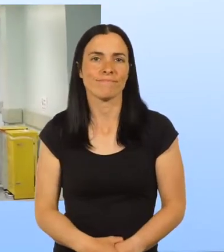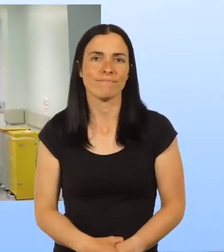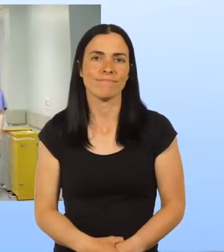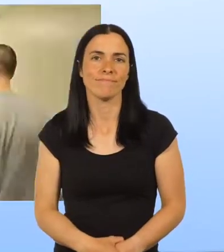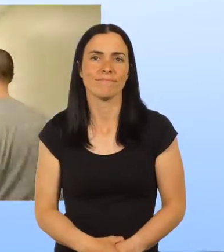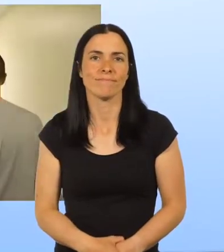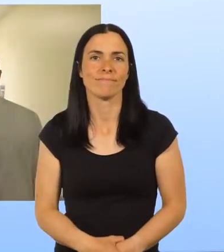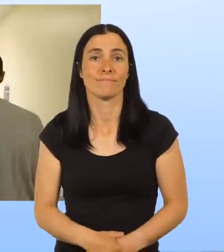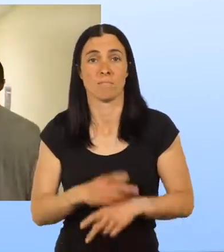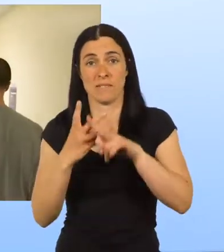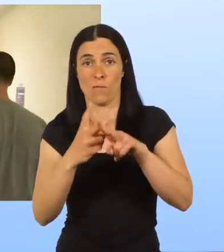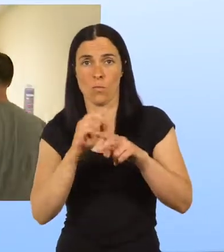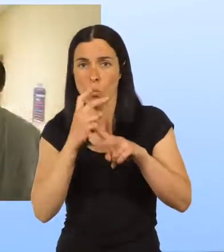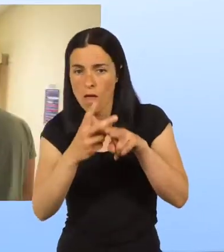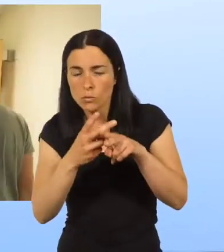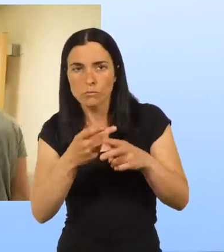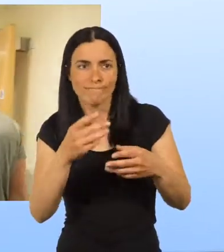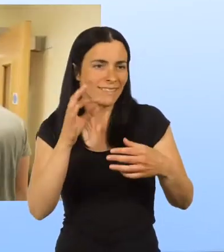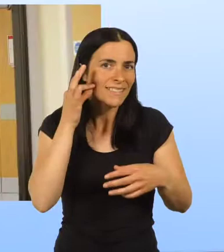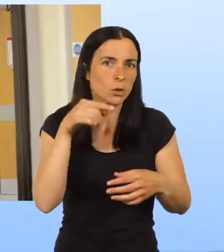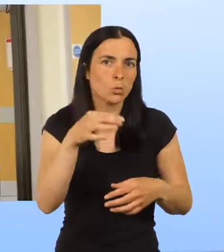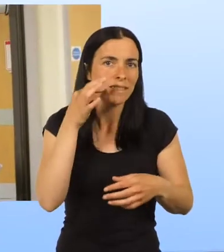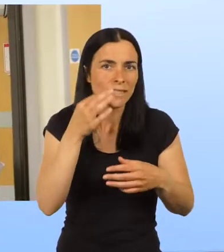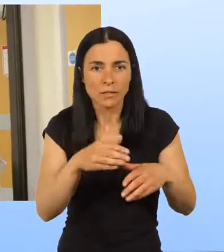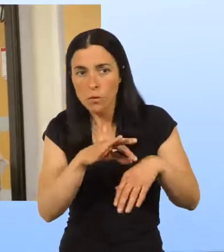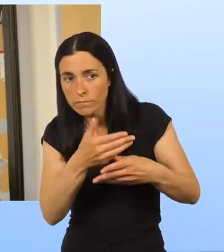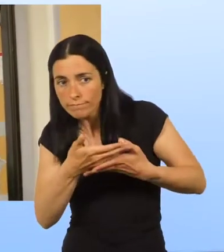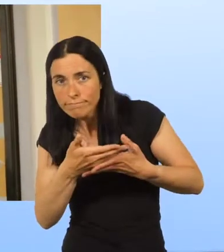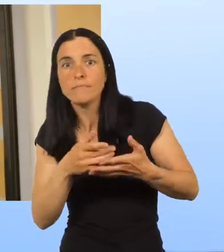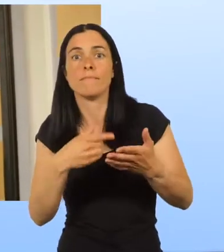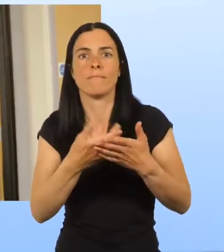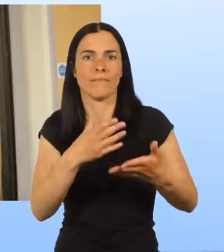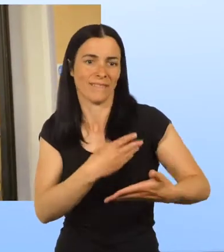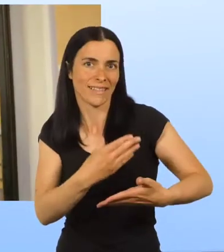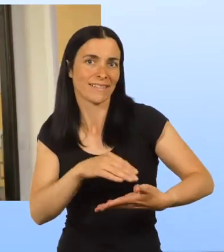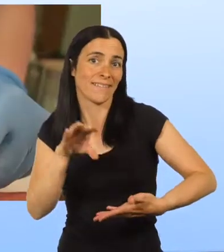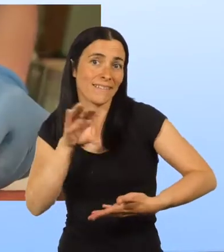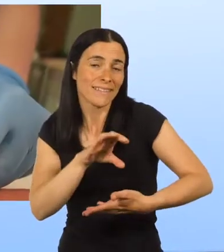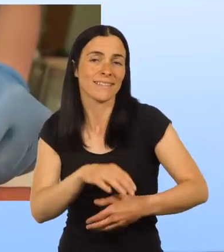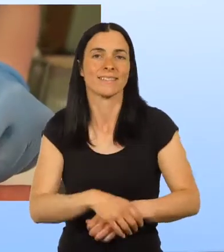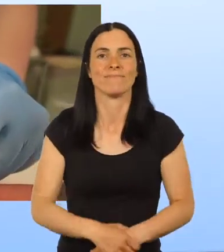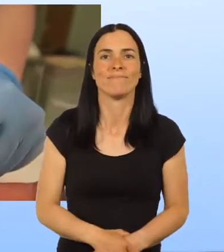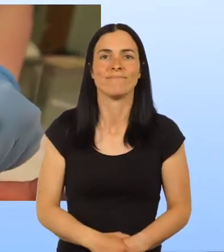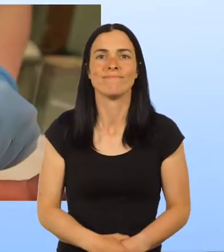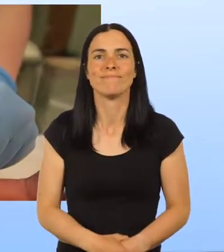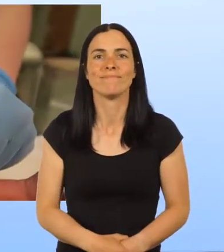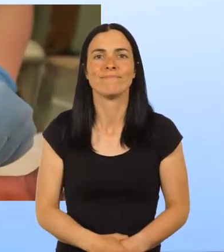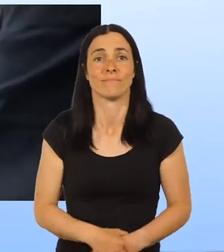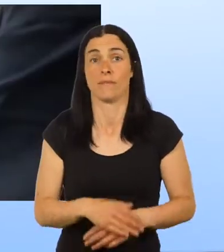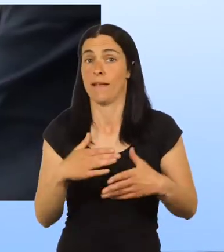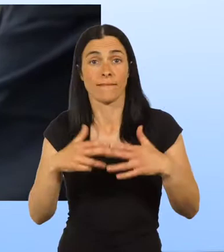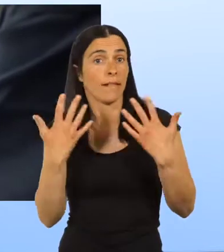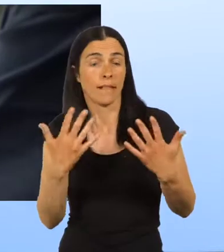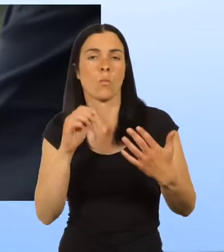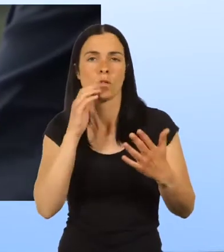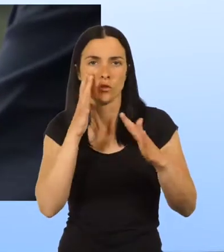partner. The midwife looking after you will help you with skin-to-skin contact and feeding your baby.